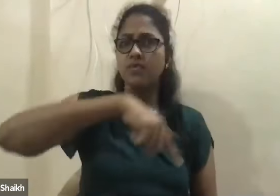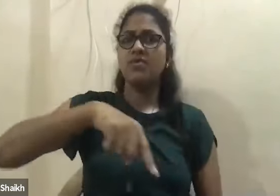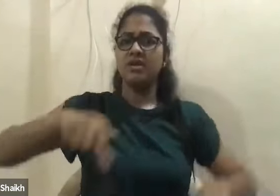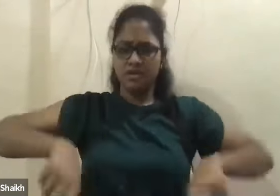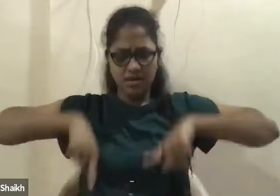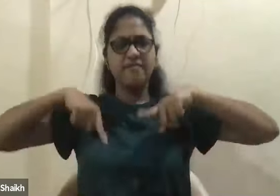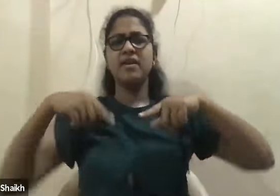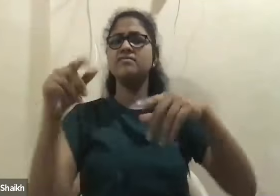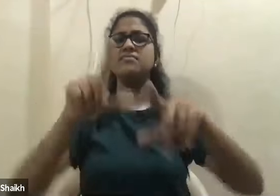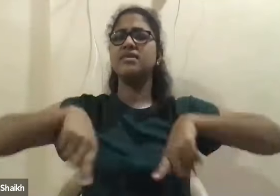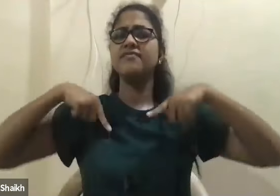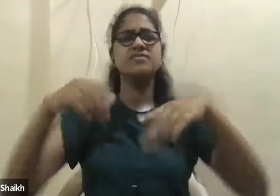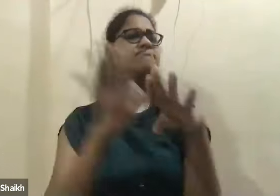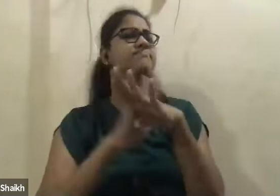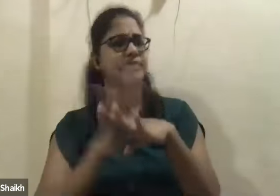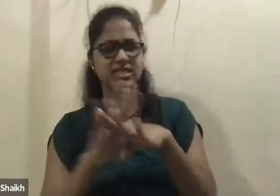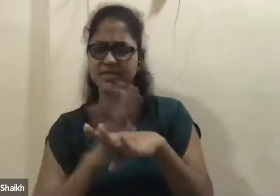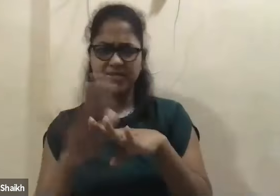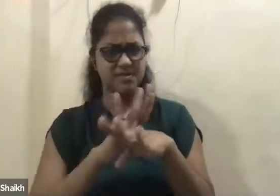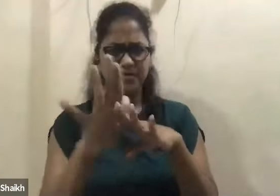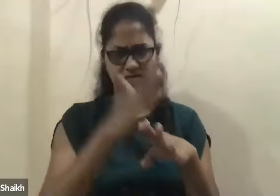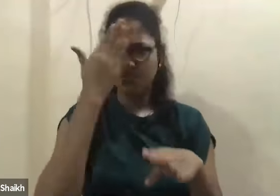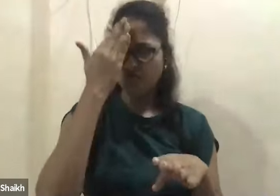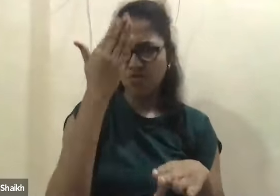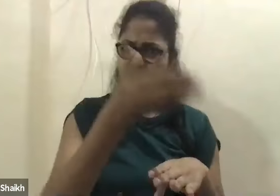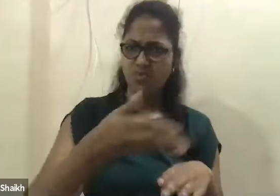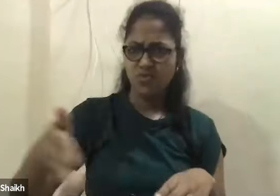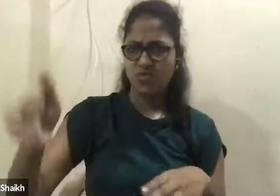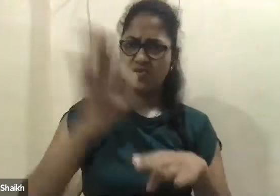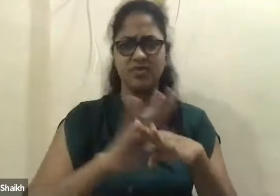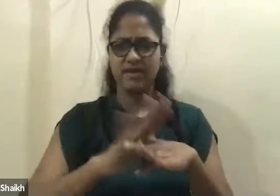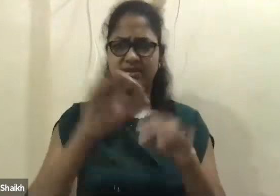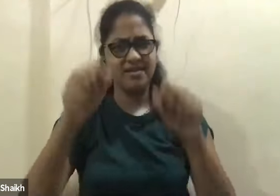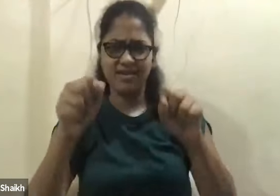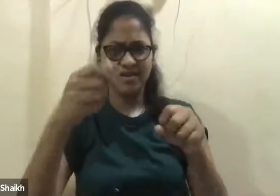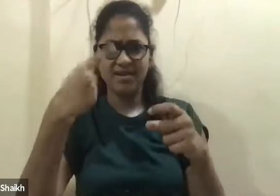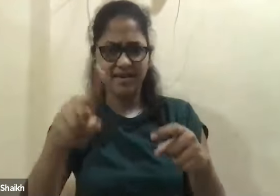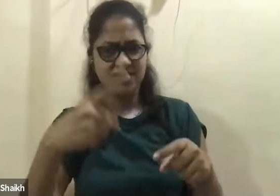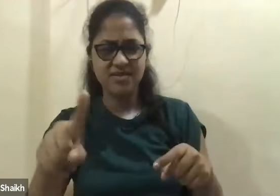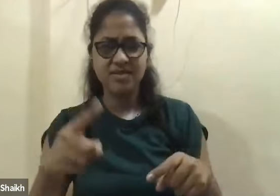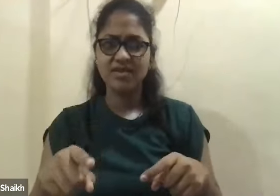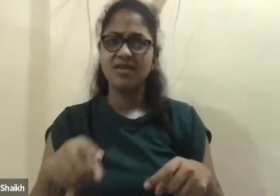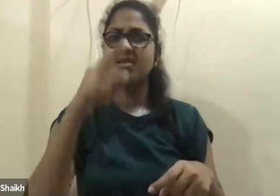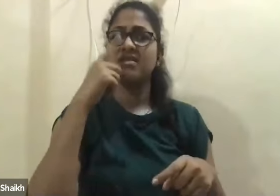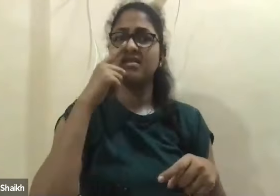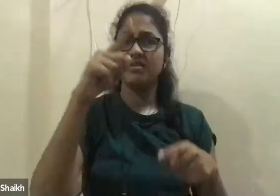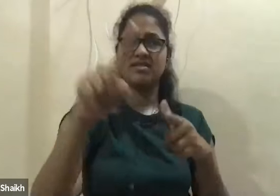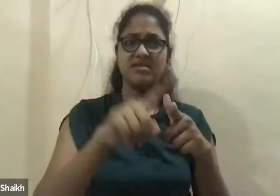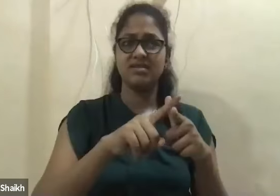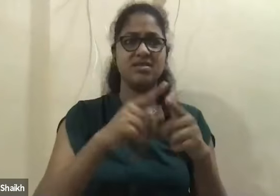all of us, don't we? Right. I mean, Jas will agree, and she has lived a very busy life. And